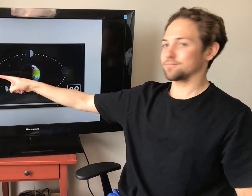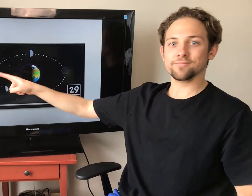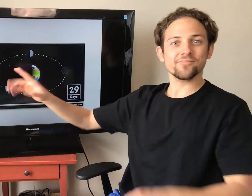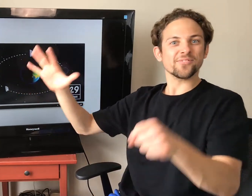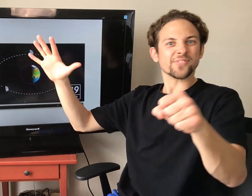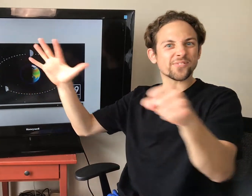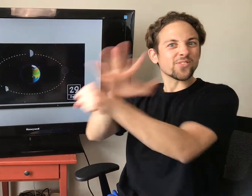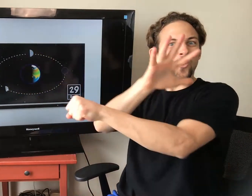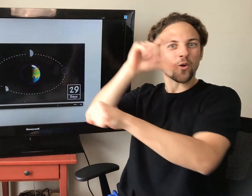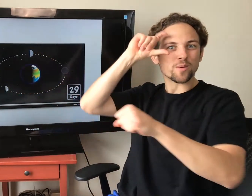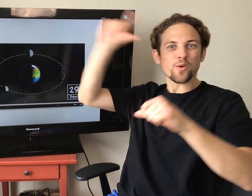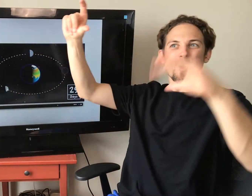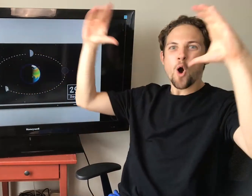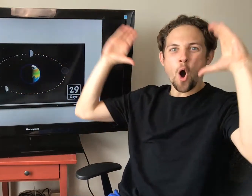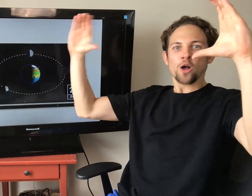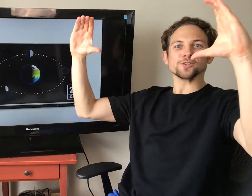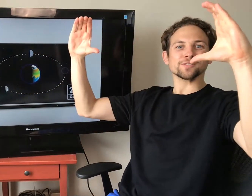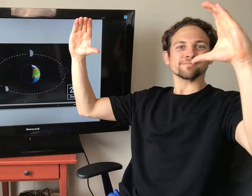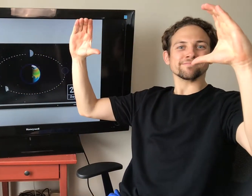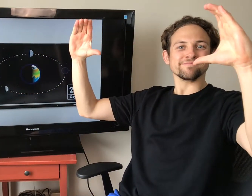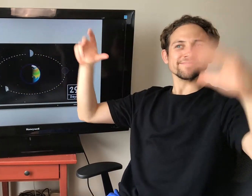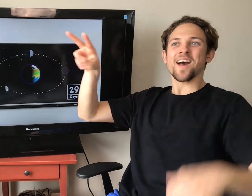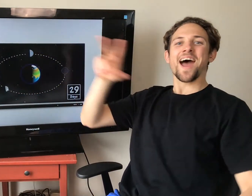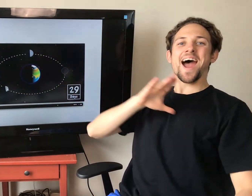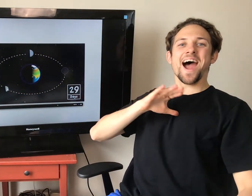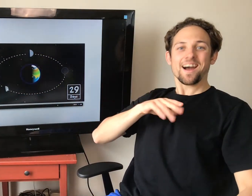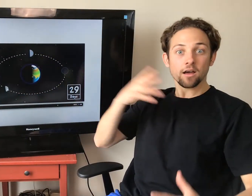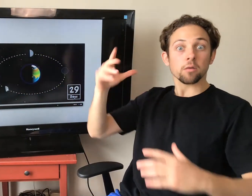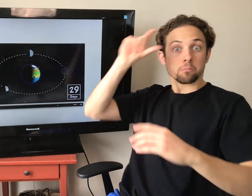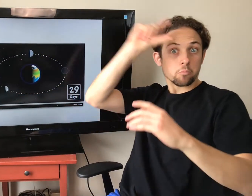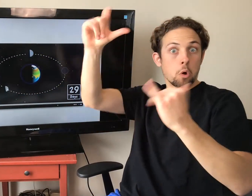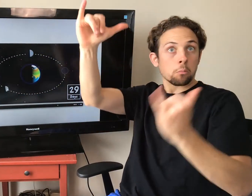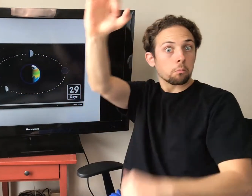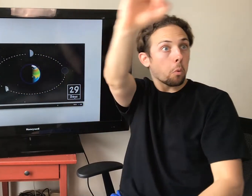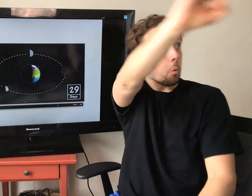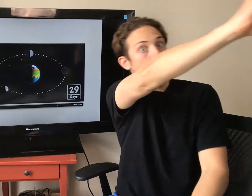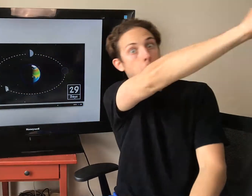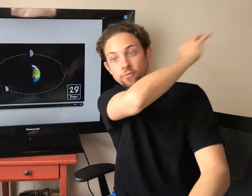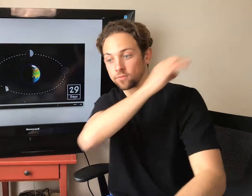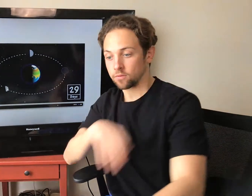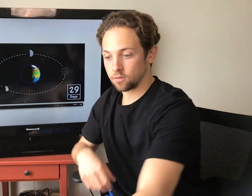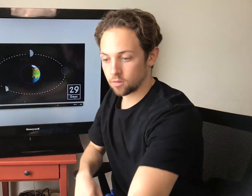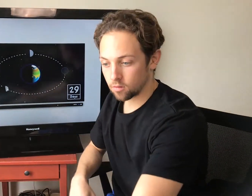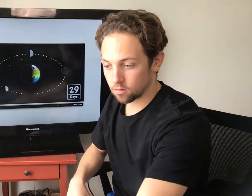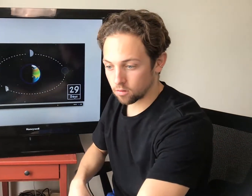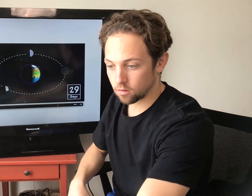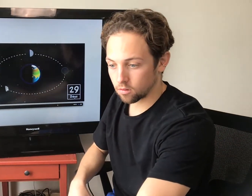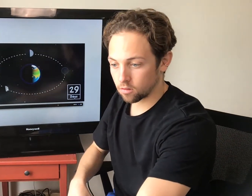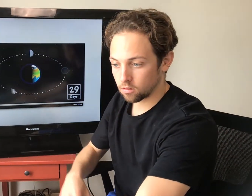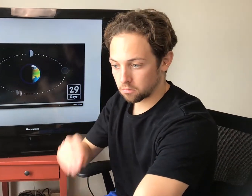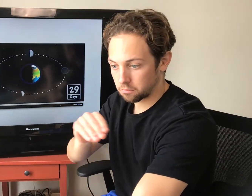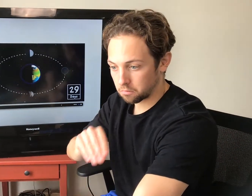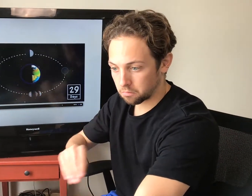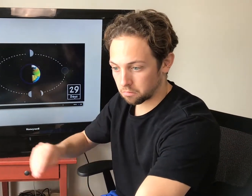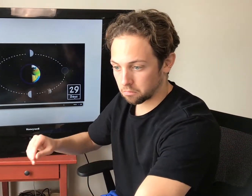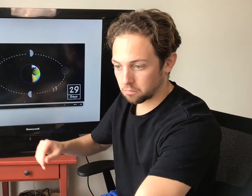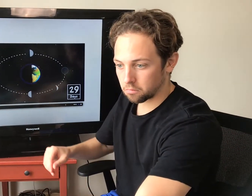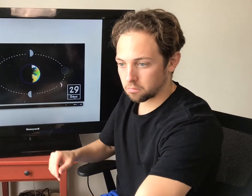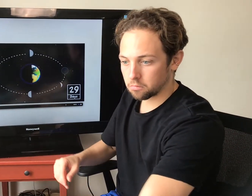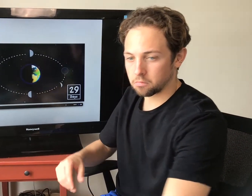And then as it continues to orbit around the Earth, we see a full moon. The entire surface of the moon is covered in light, looking like a big full